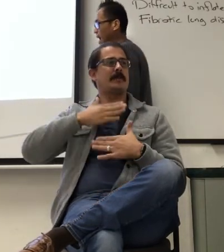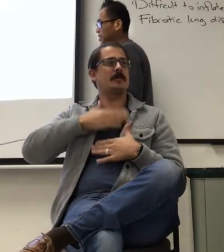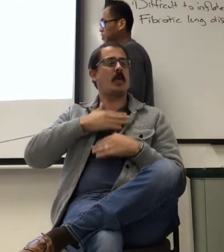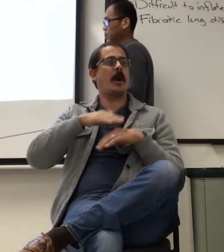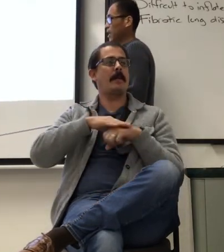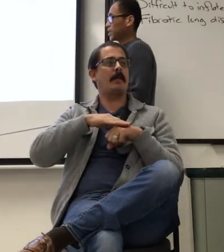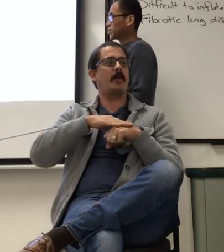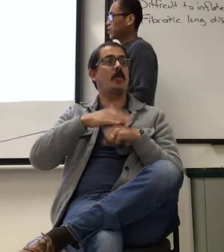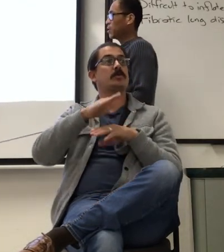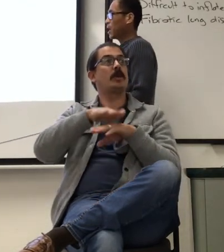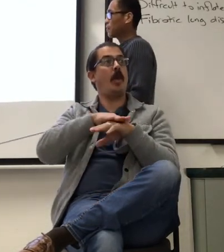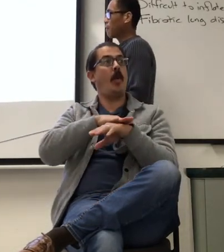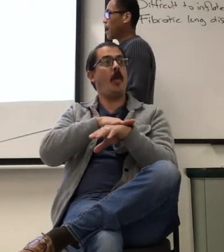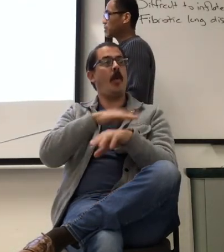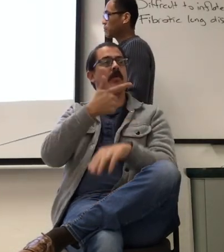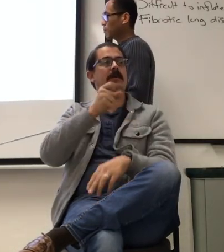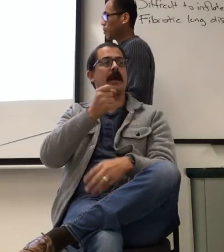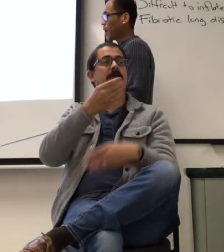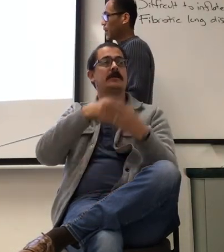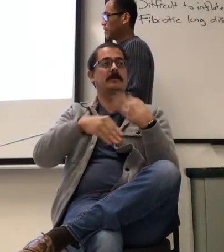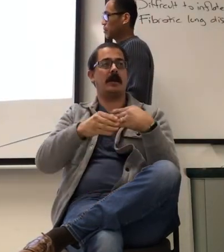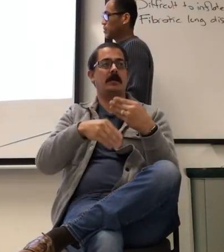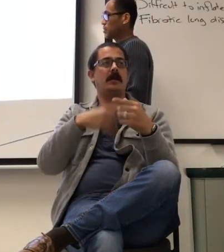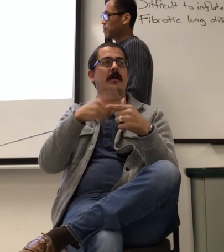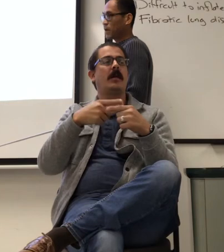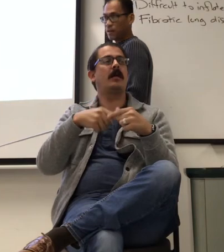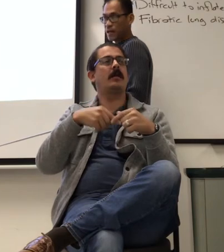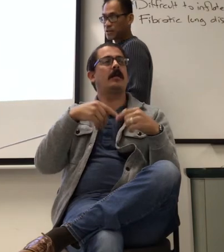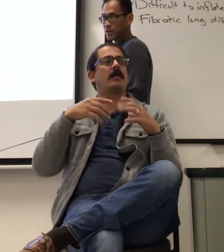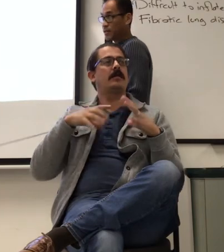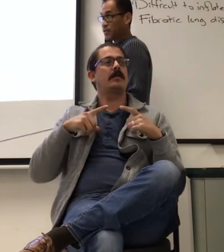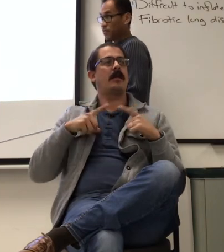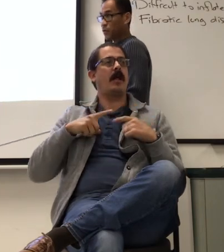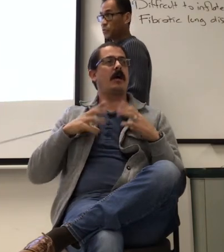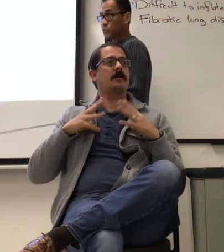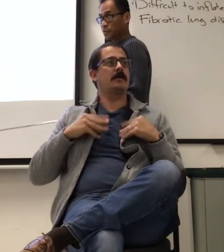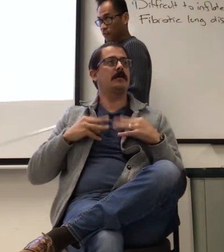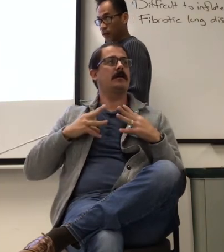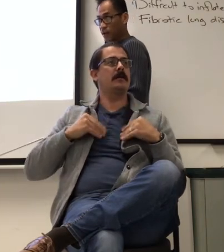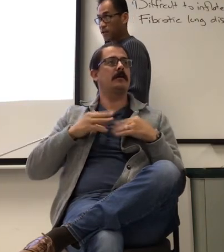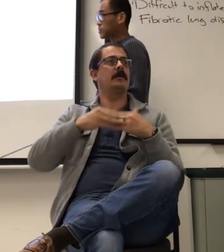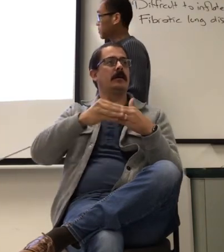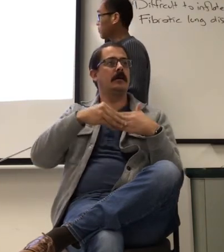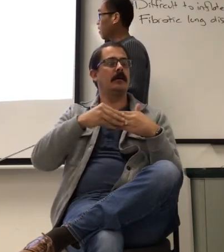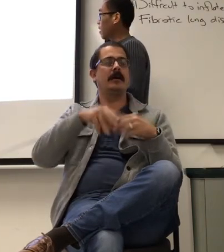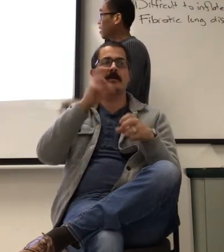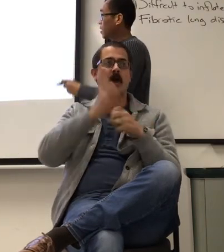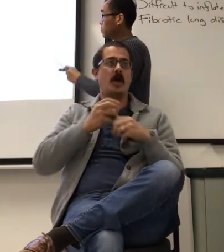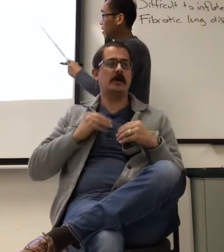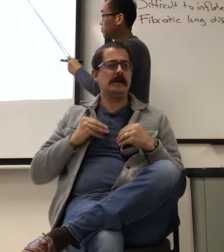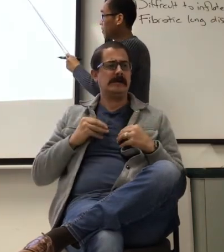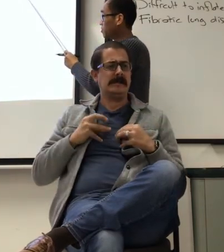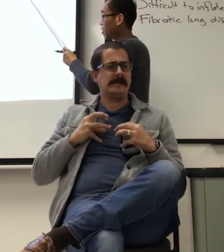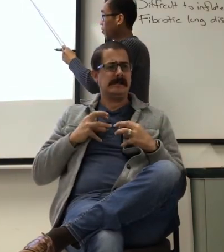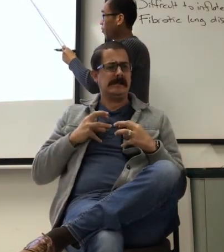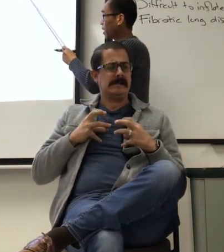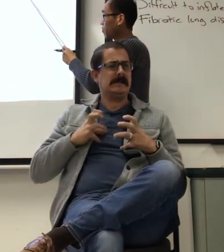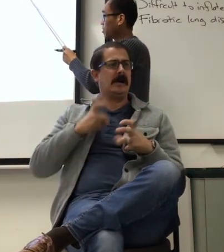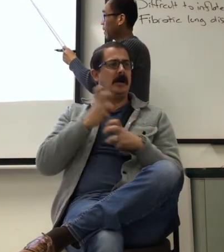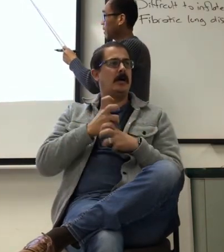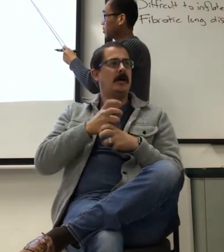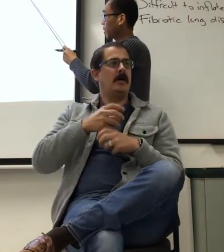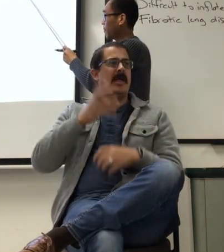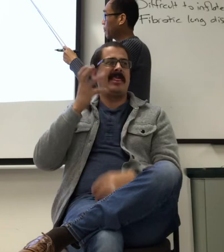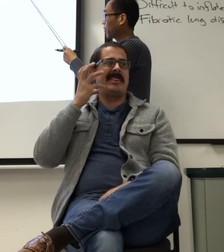the gas exchange, and the loss of compliant decreases the ventilation. It's difficult to inflate a stiff lung. So that's why they draw the